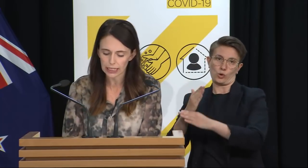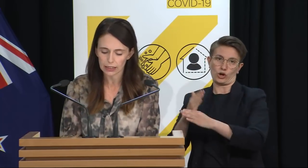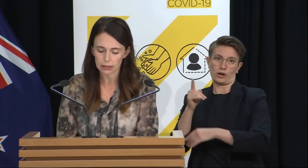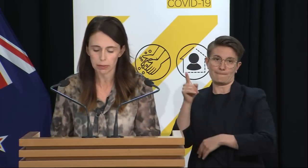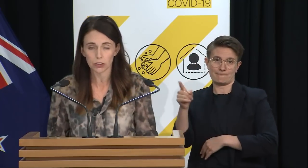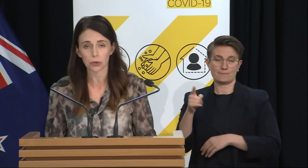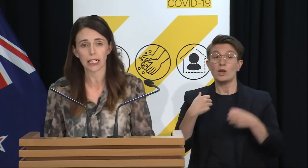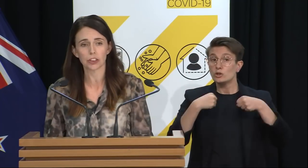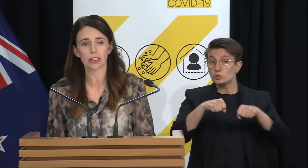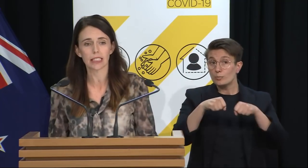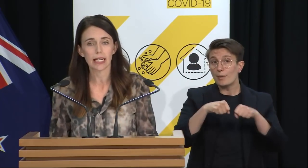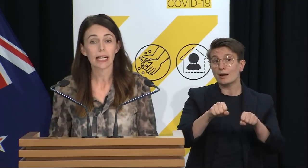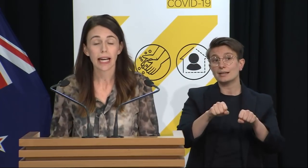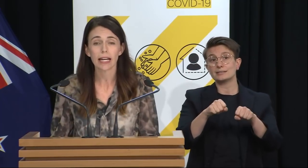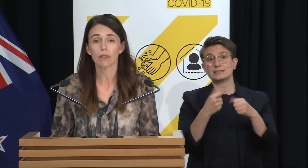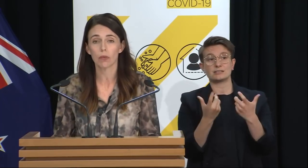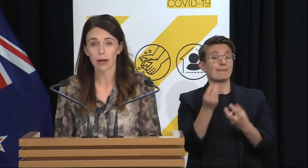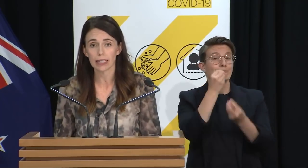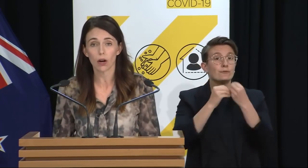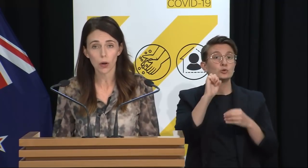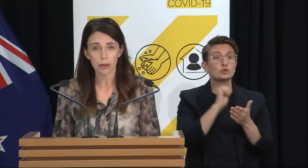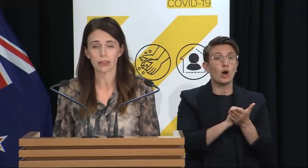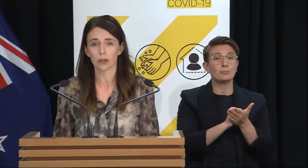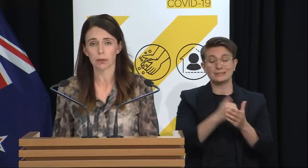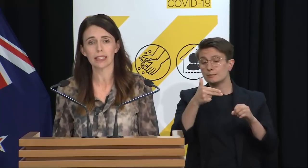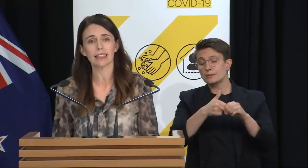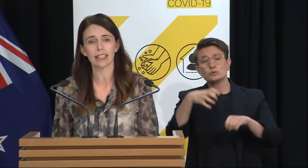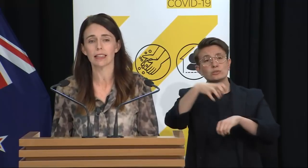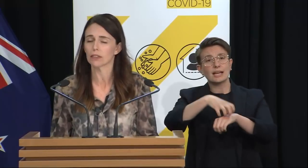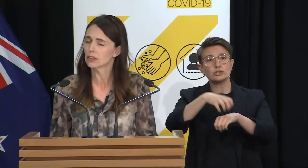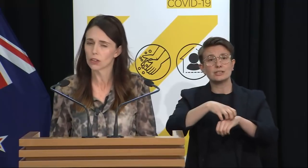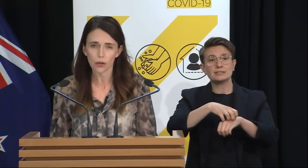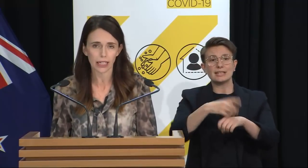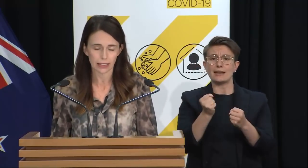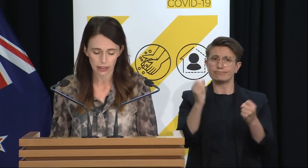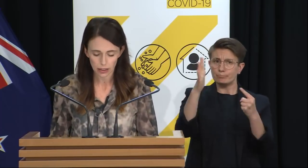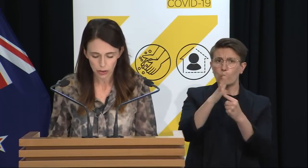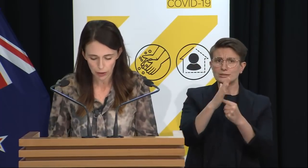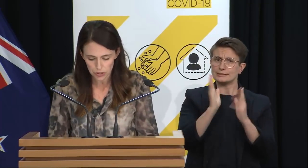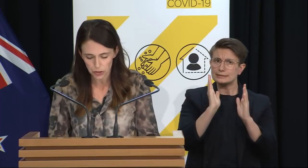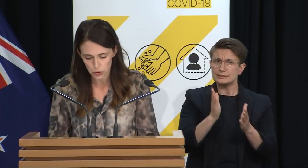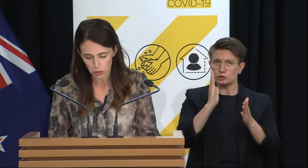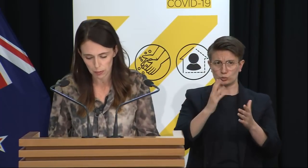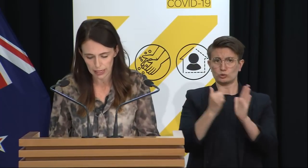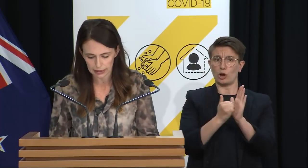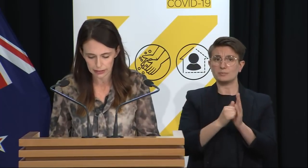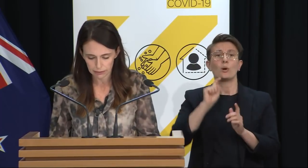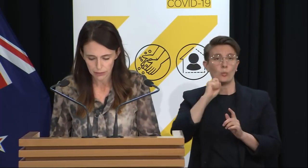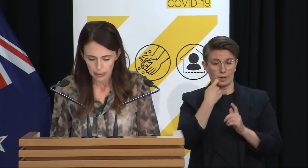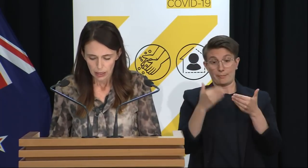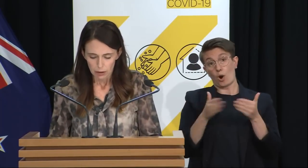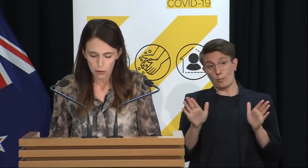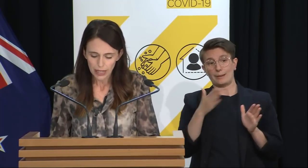produce retailers and petrol stations can remain open. So please, again, there is no need to rush to your